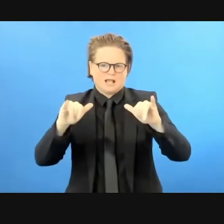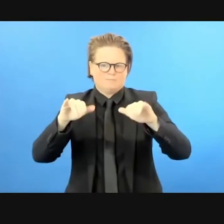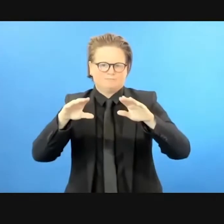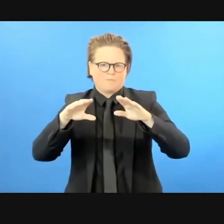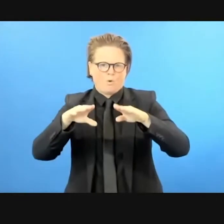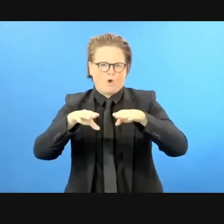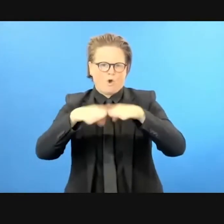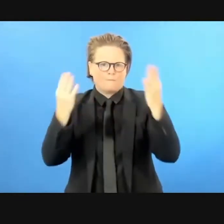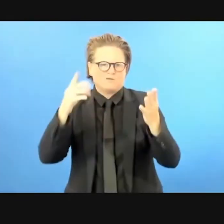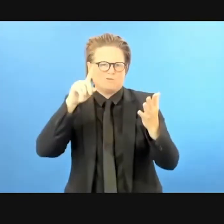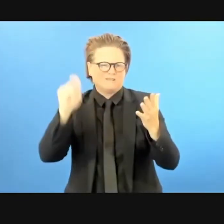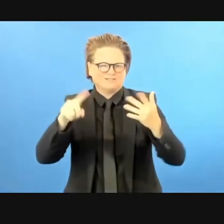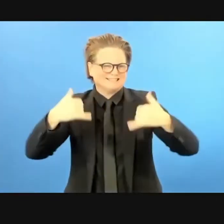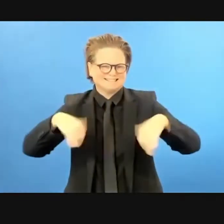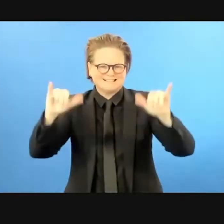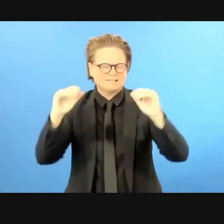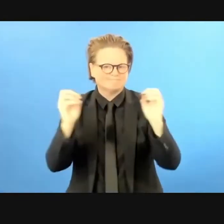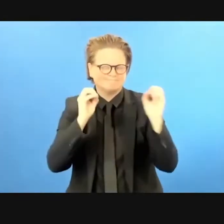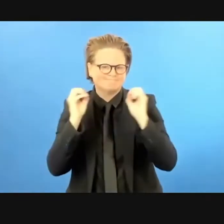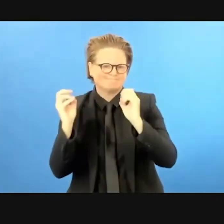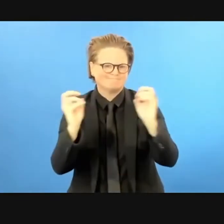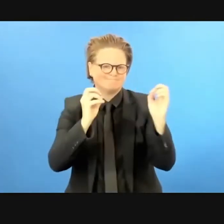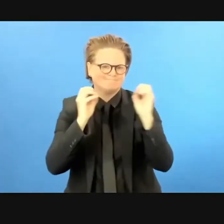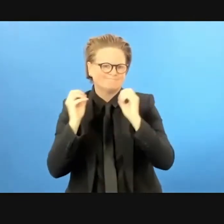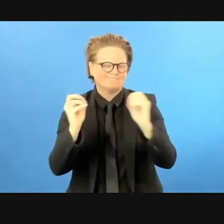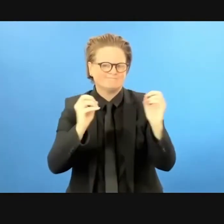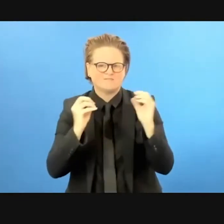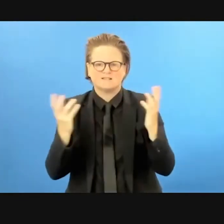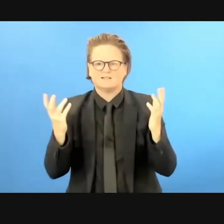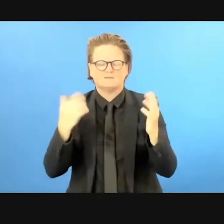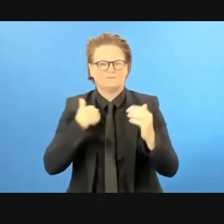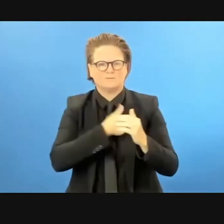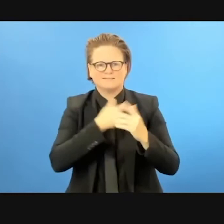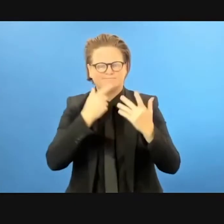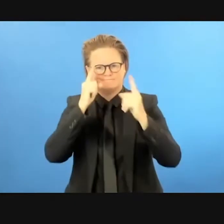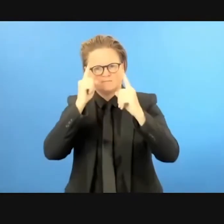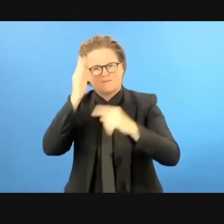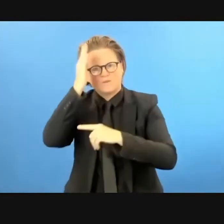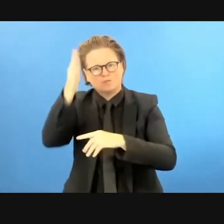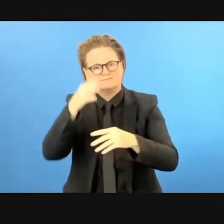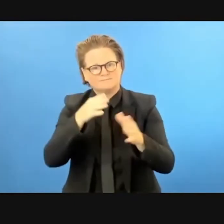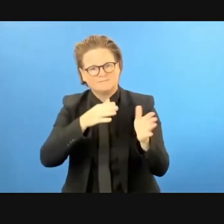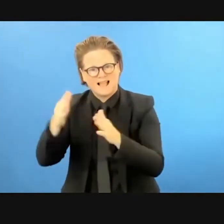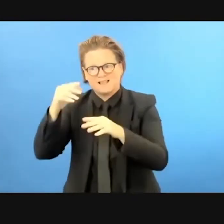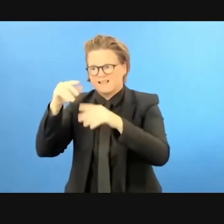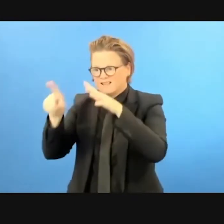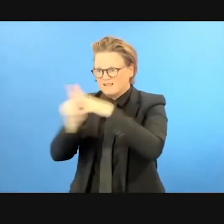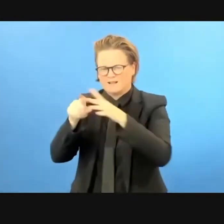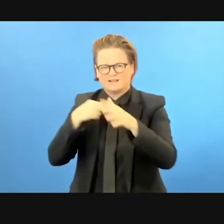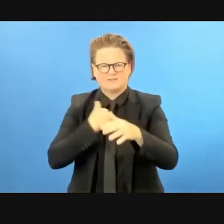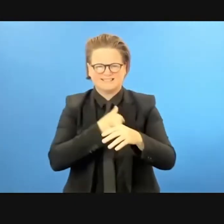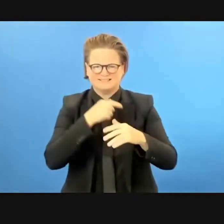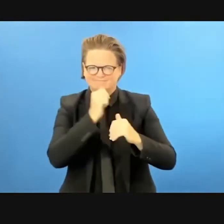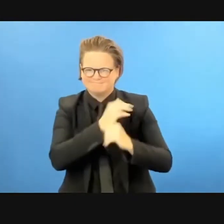pandemic to incorporate into future planning of how any type of treatment, whether it be vaccine or medical treatment,